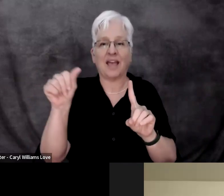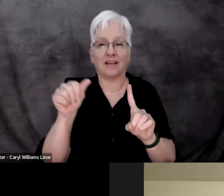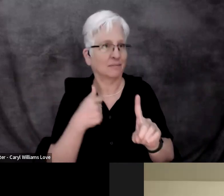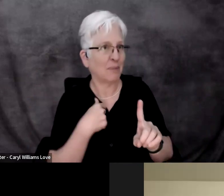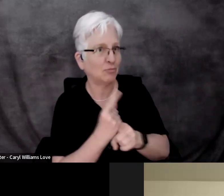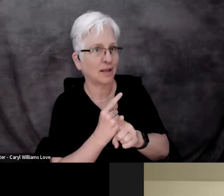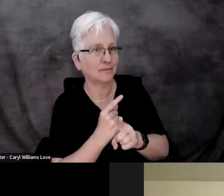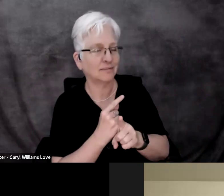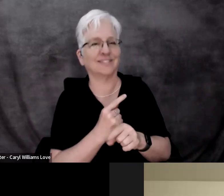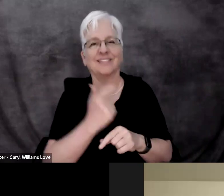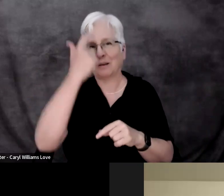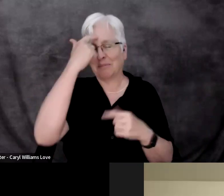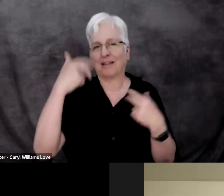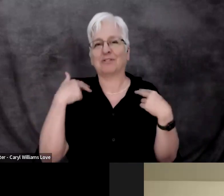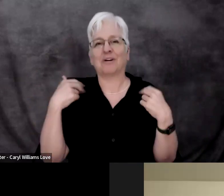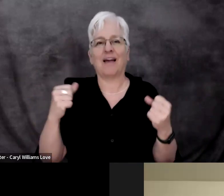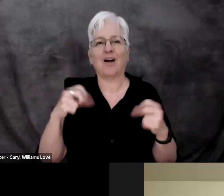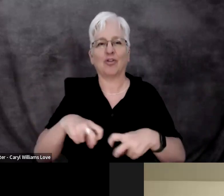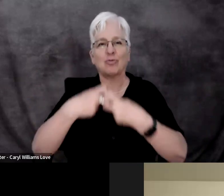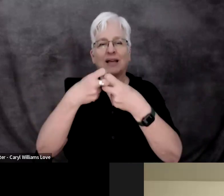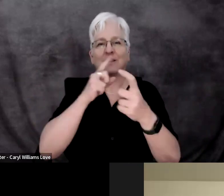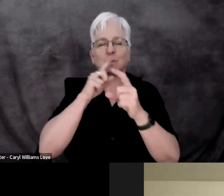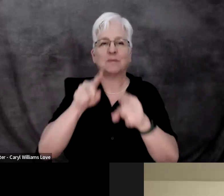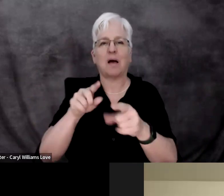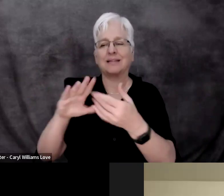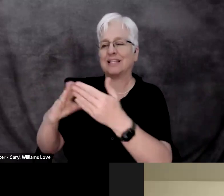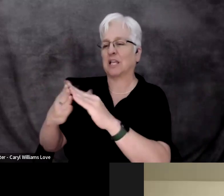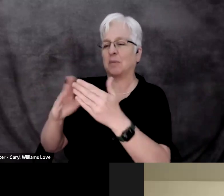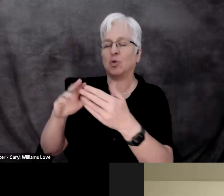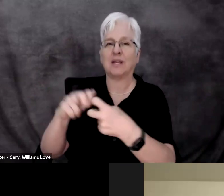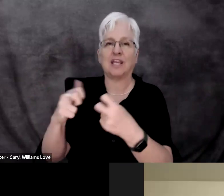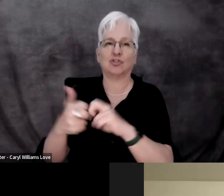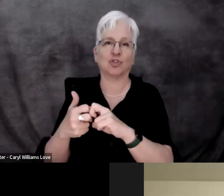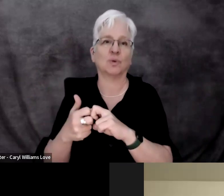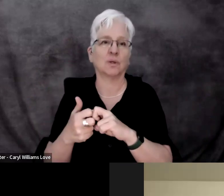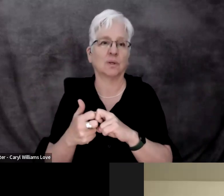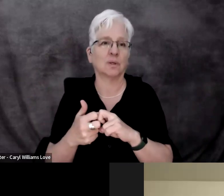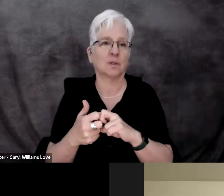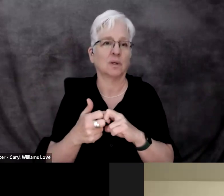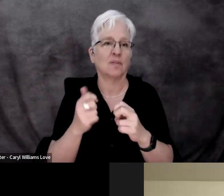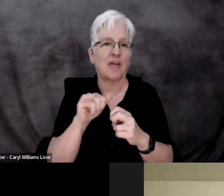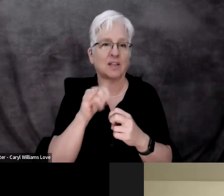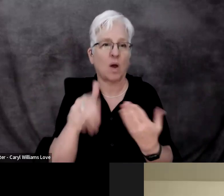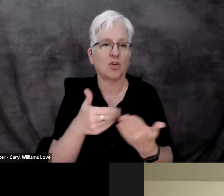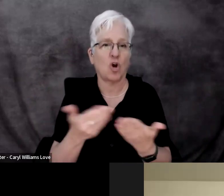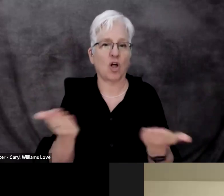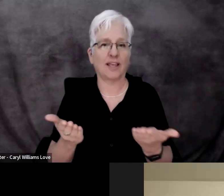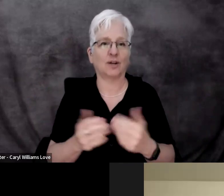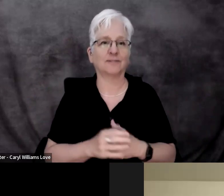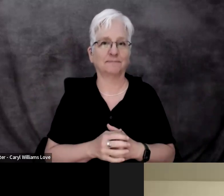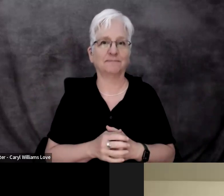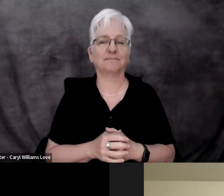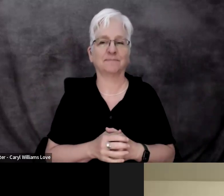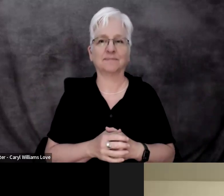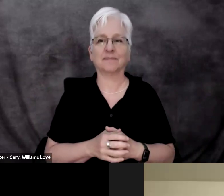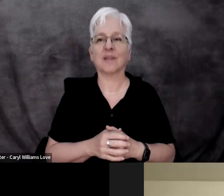that. Mental health crisis response is a community issue, and I think we've talked. That's what you guys are all here for. So, including into that. So the